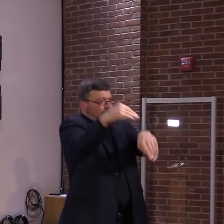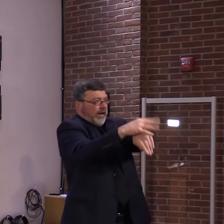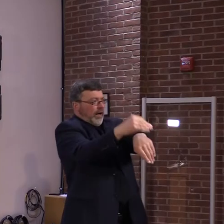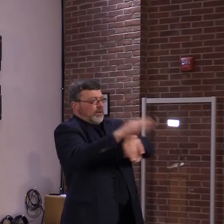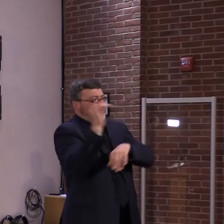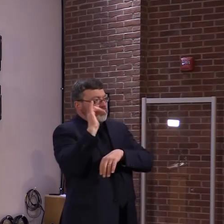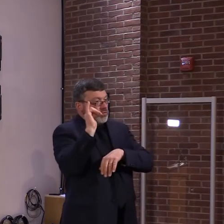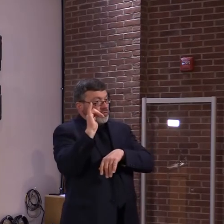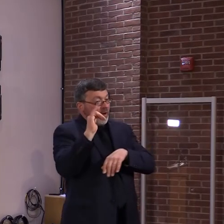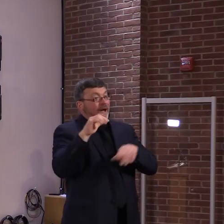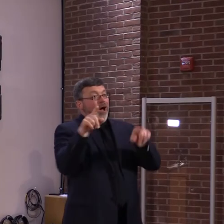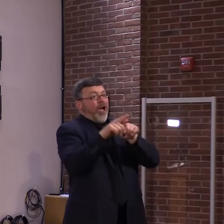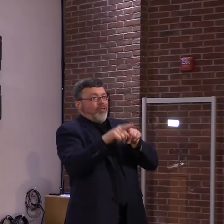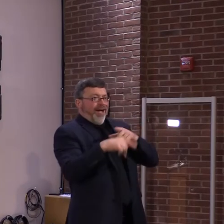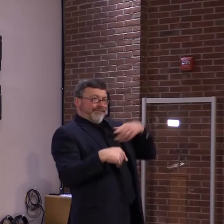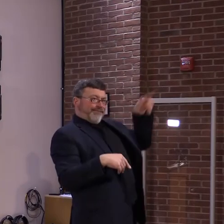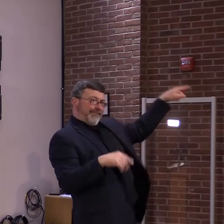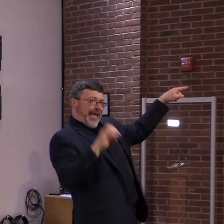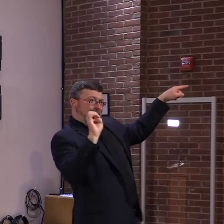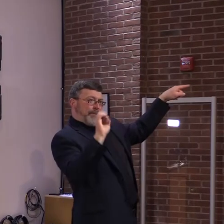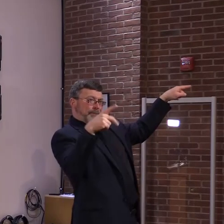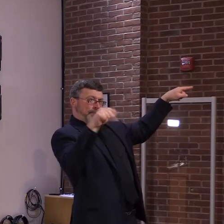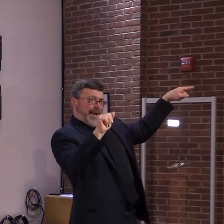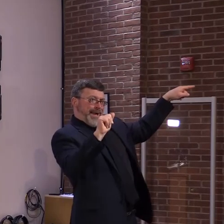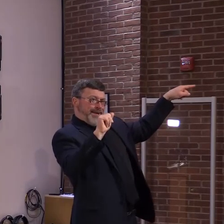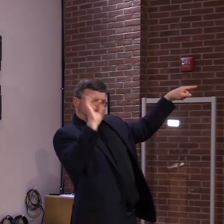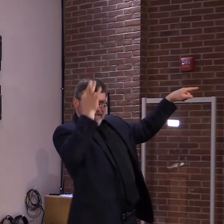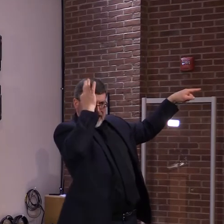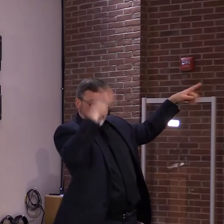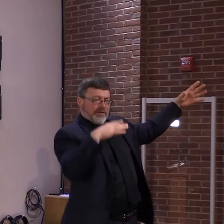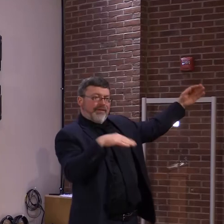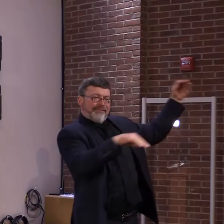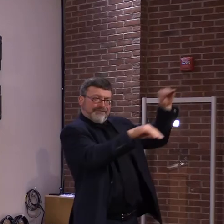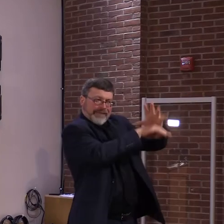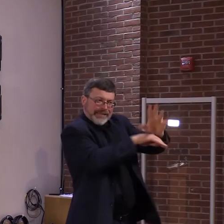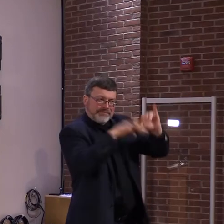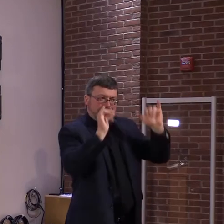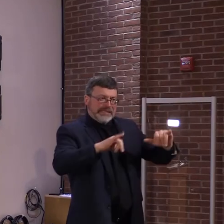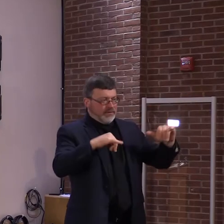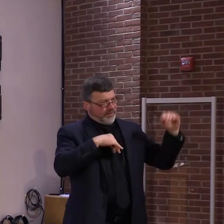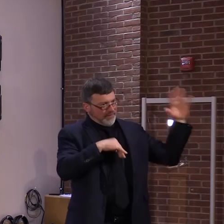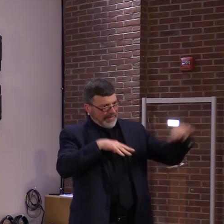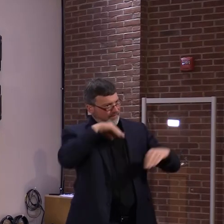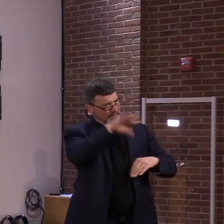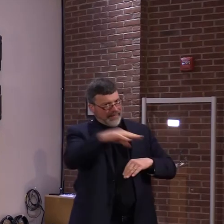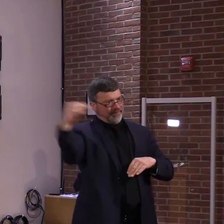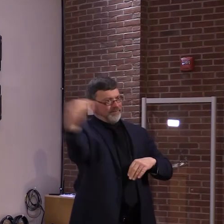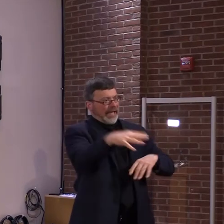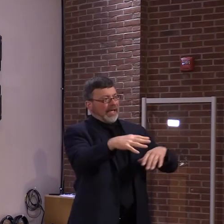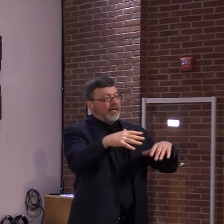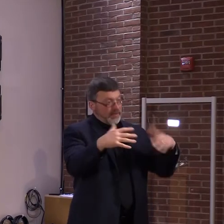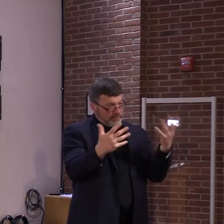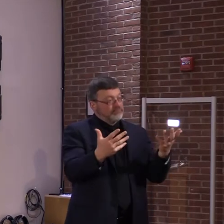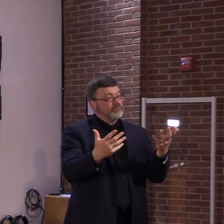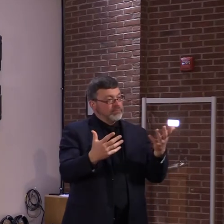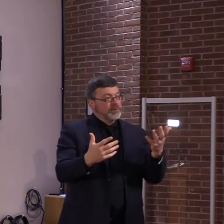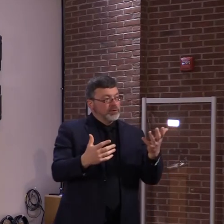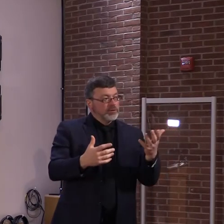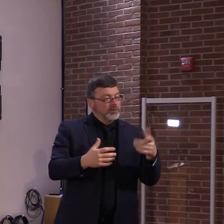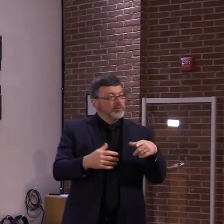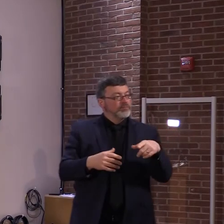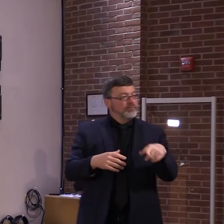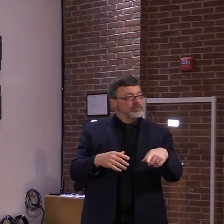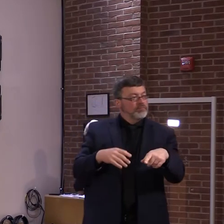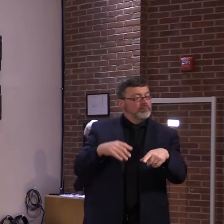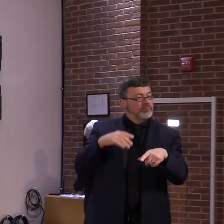I guess just to put it another way, I mean, do you think that the EPA's guidance for airborne PCBs is too high? Do you think, I mean,